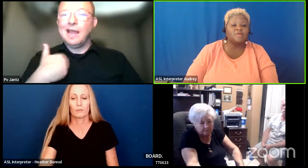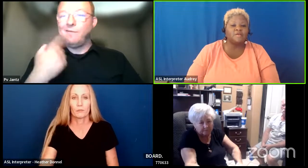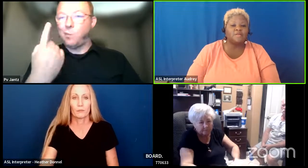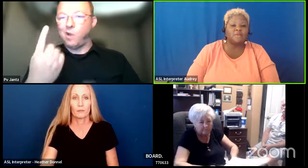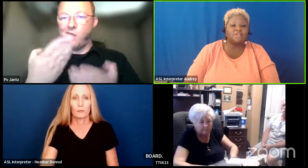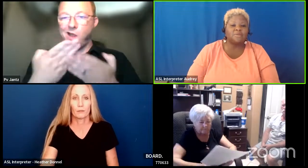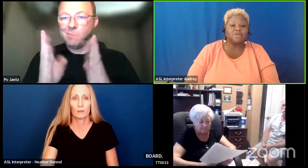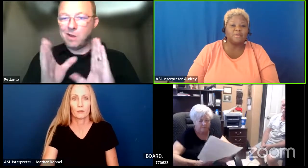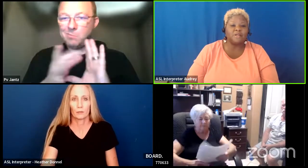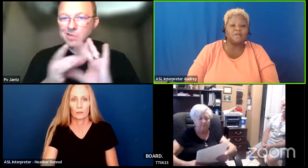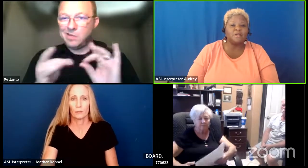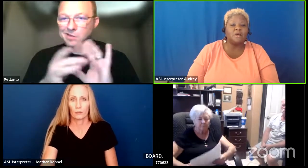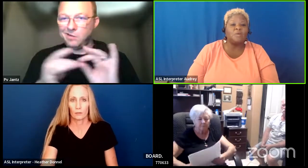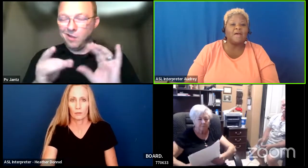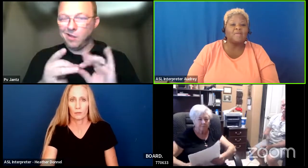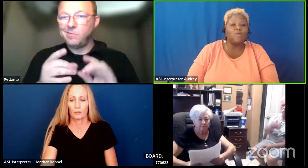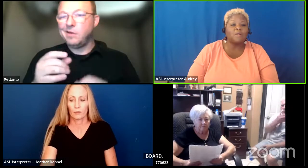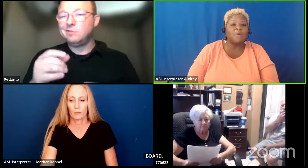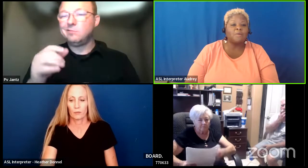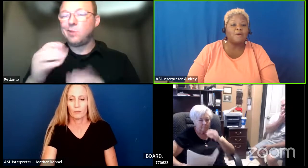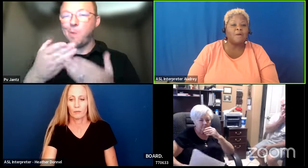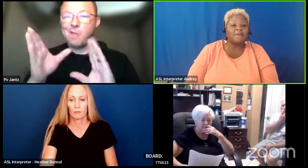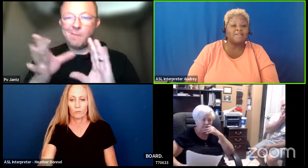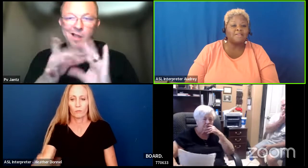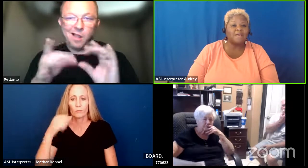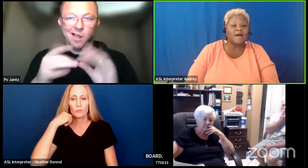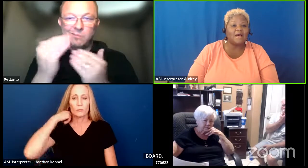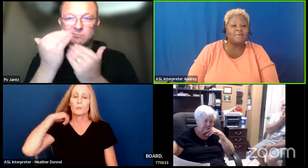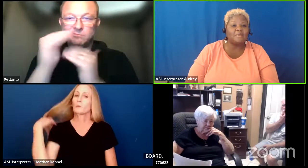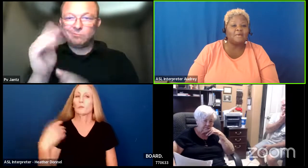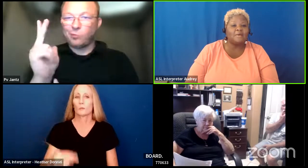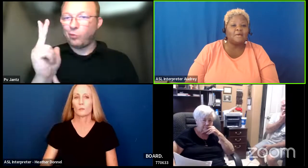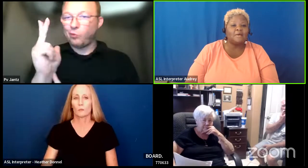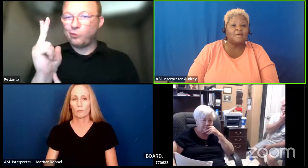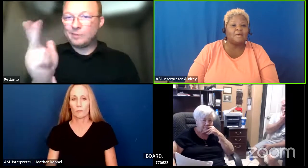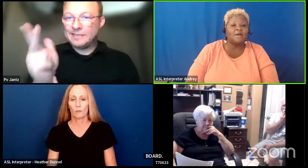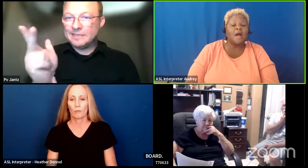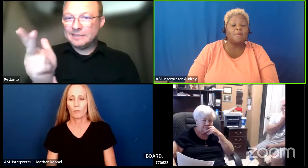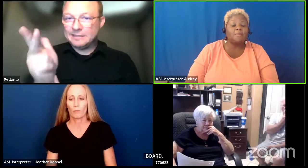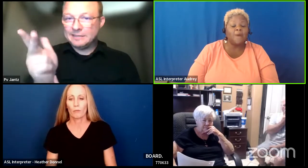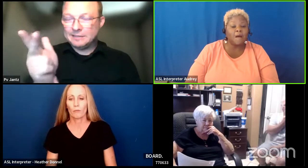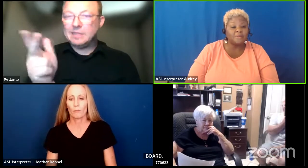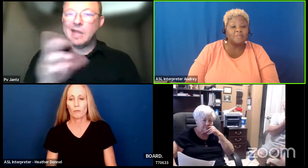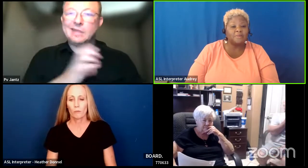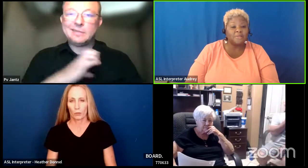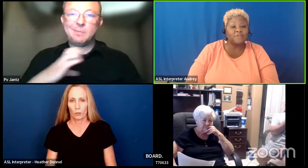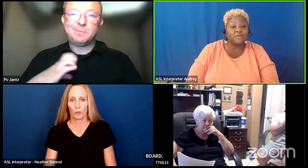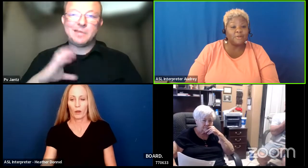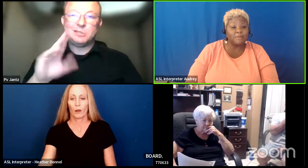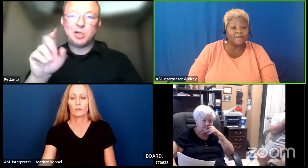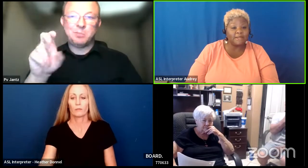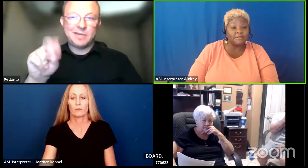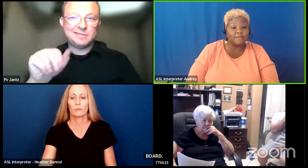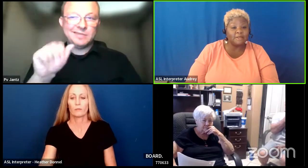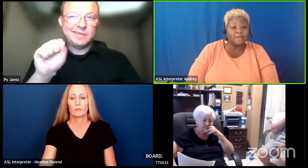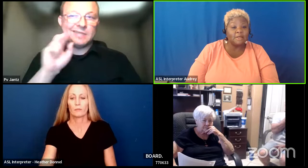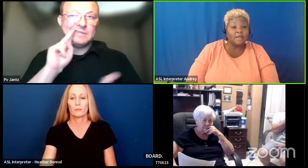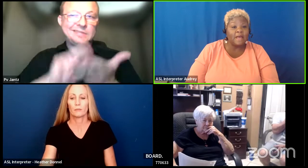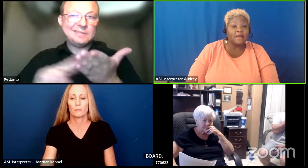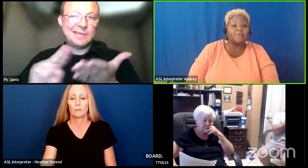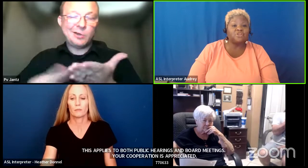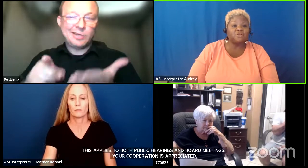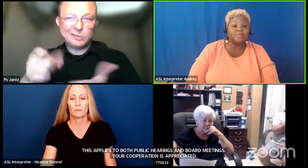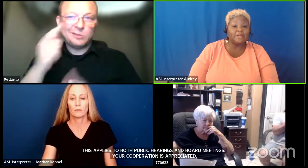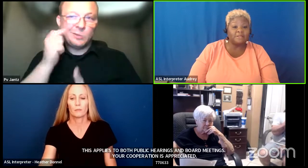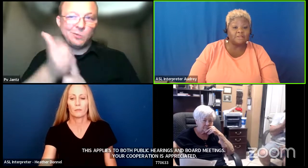Thank you very much, Commissioner Benton. We have one public comment at this time. The comments are limited to 3 minutes,